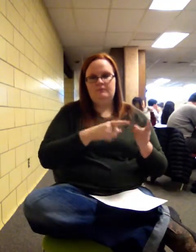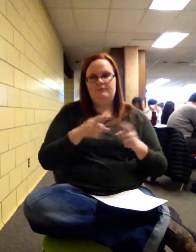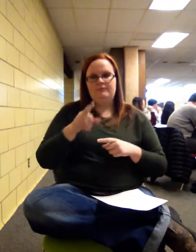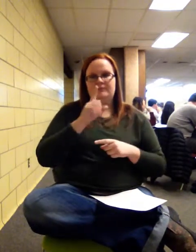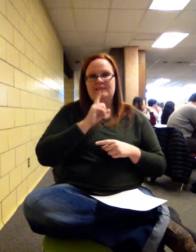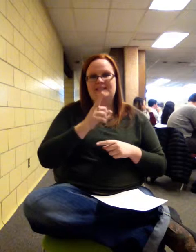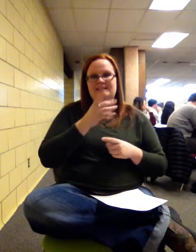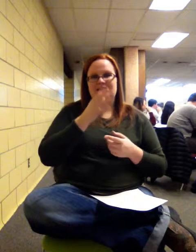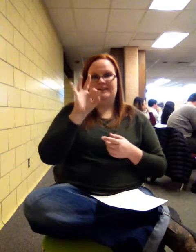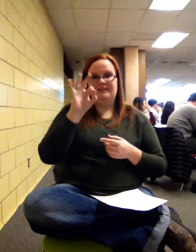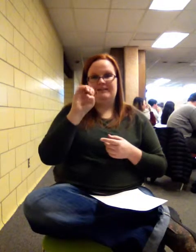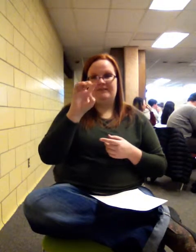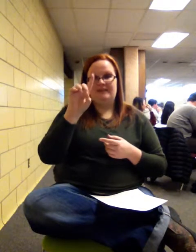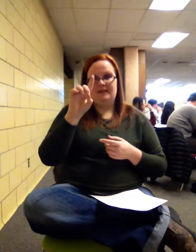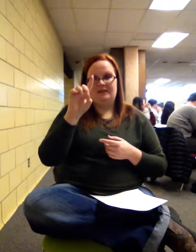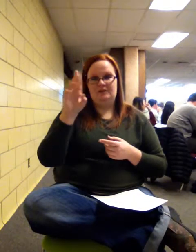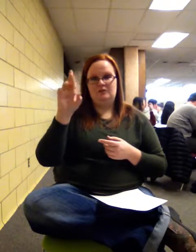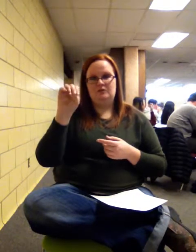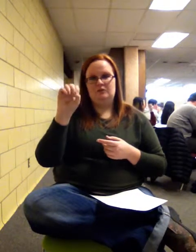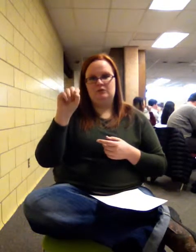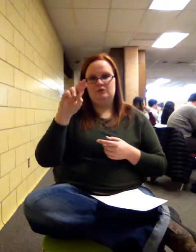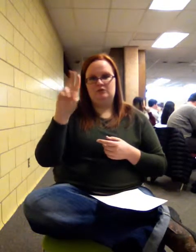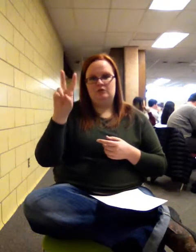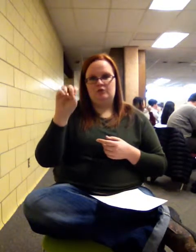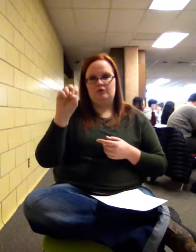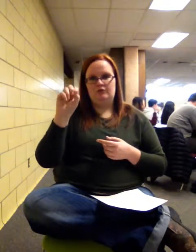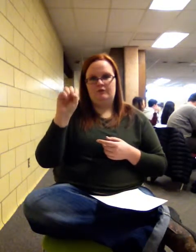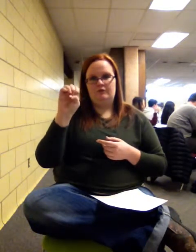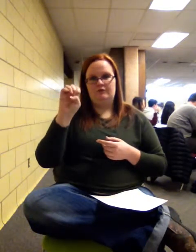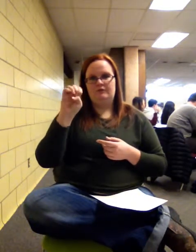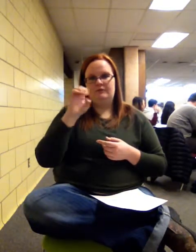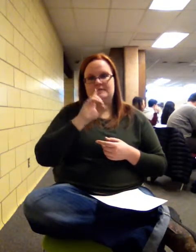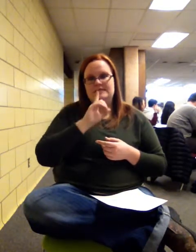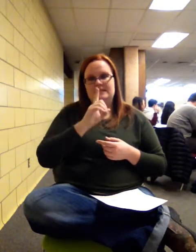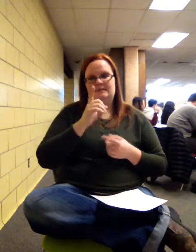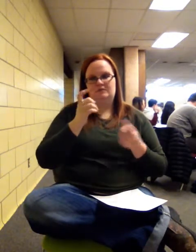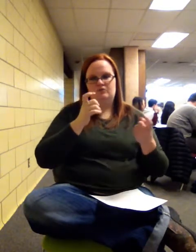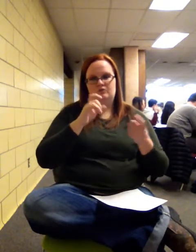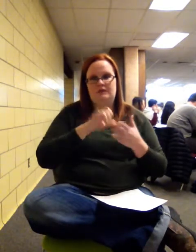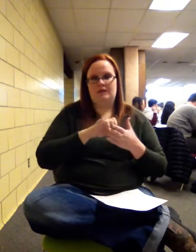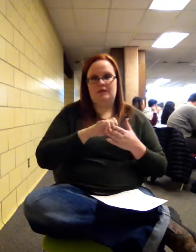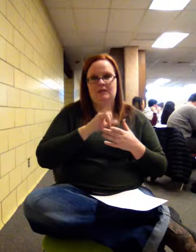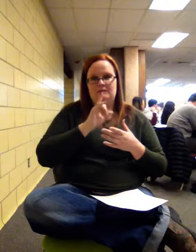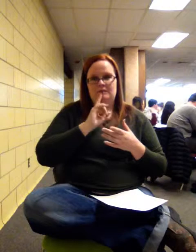the interest rates, the Federal Reserve. And there was an announcement lately that they did inch them up a little bit, not very